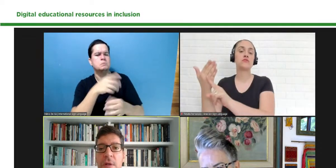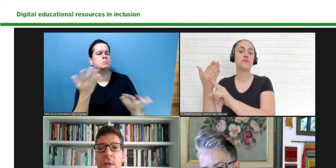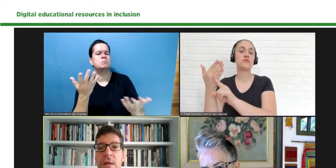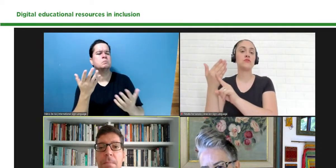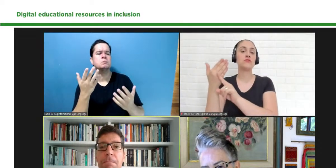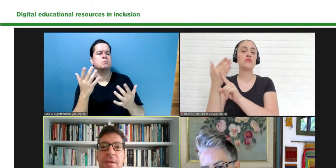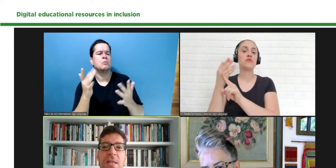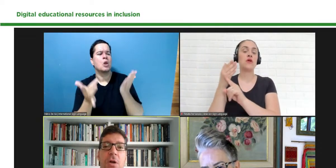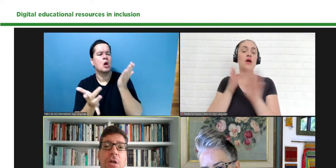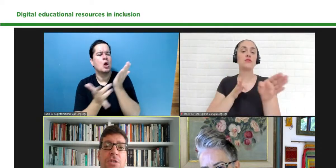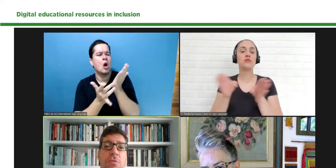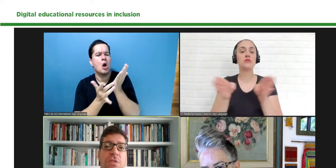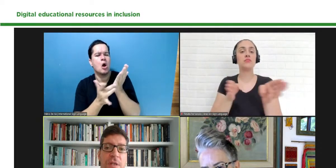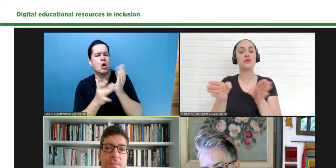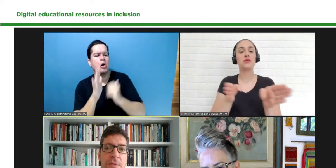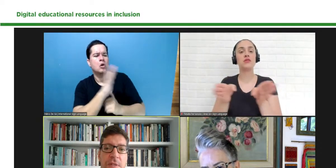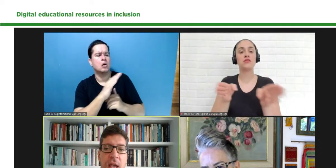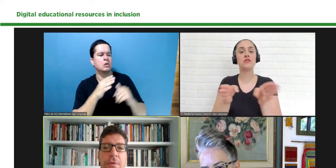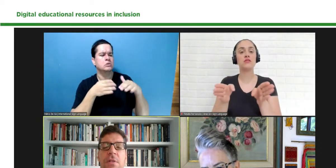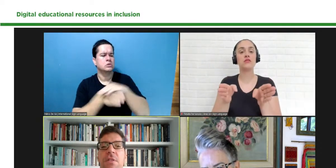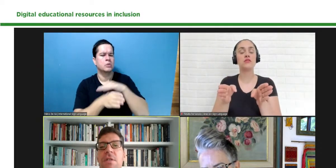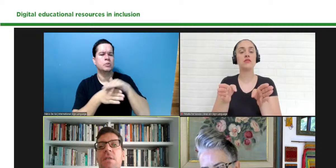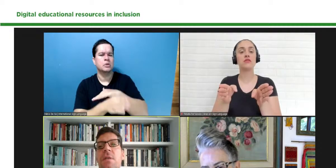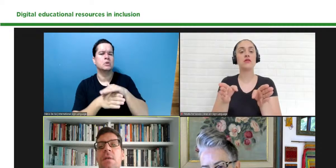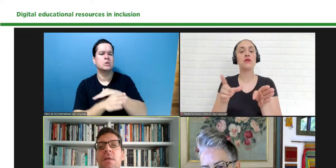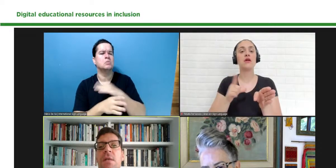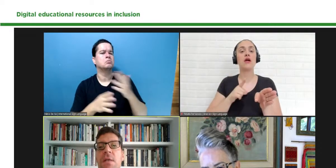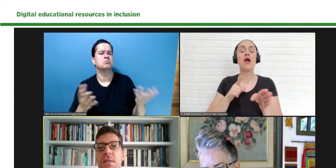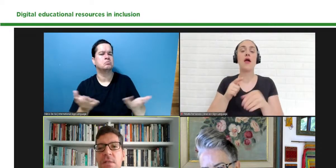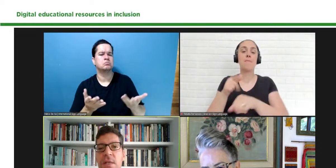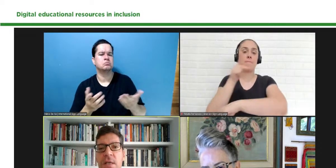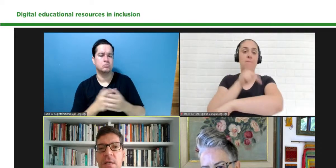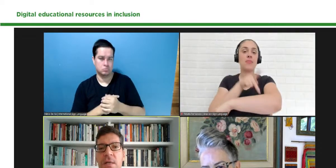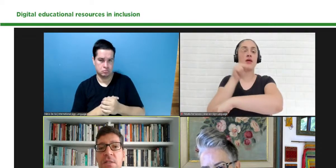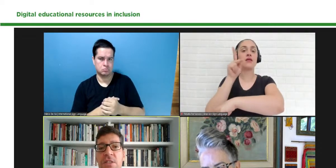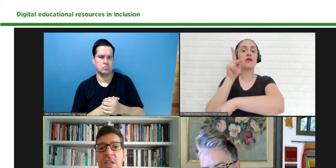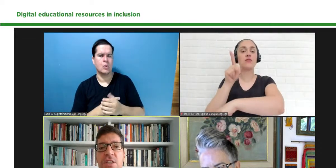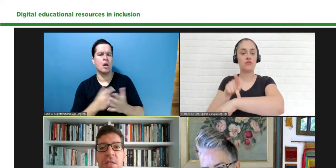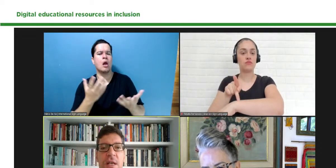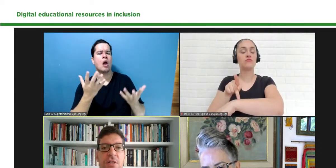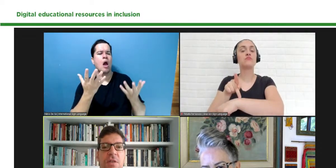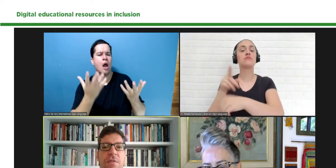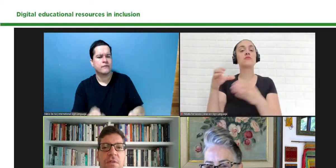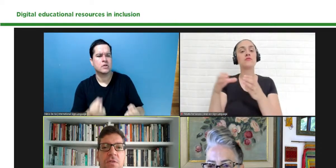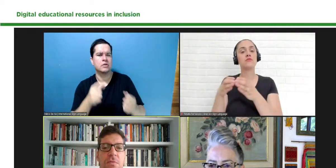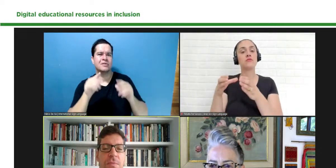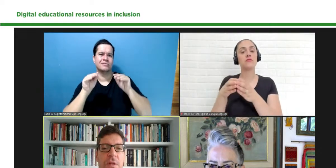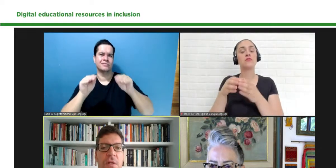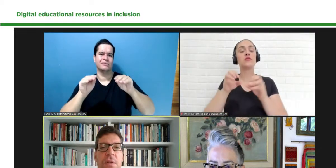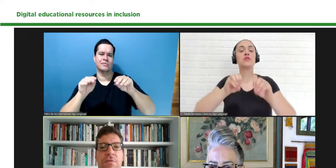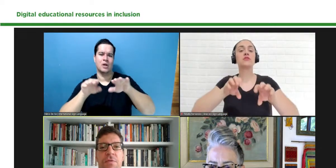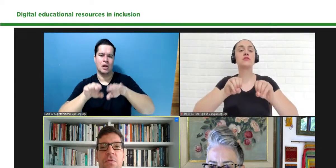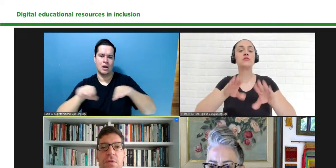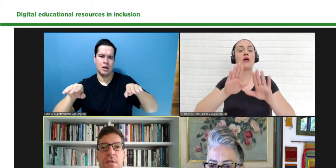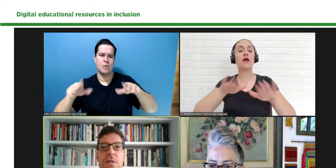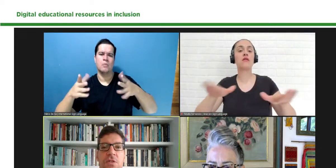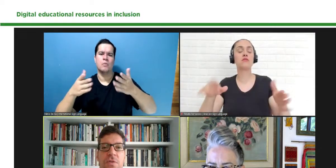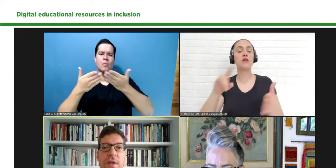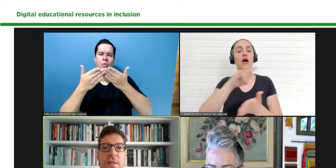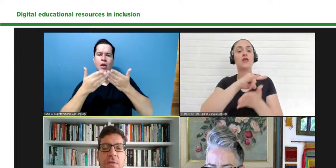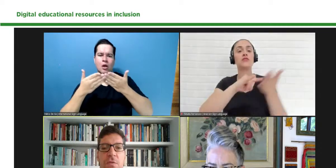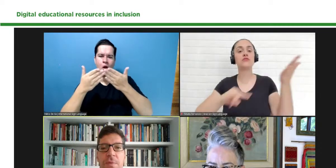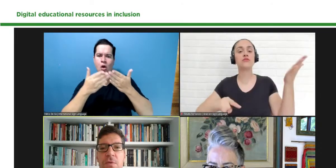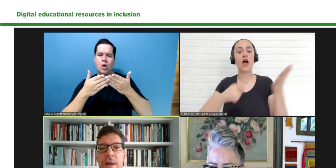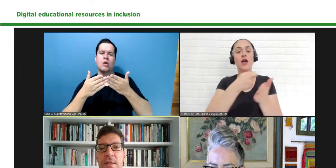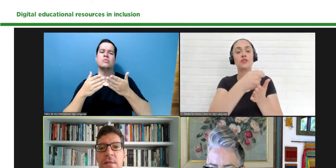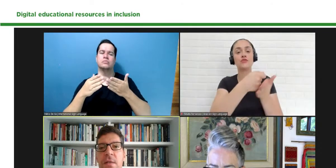should pedagogical teams guarantee in their teaching activities? So if you could